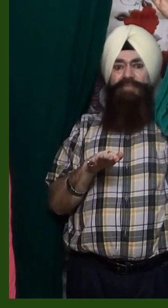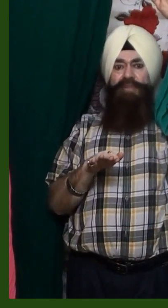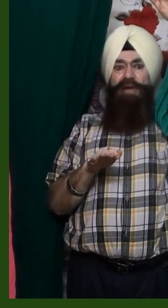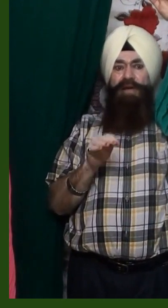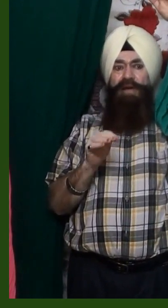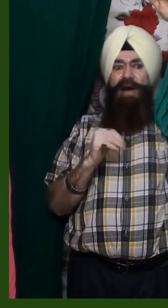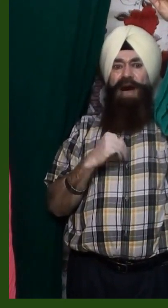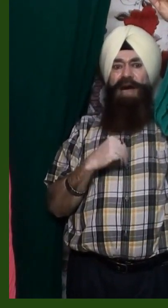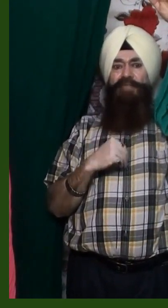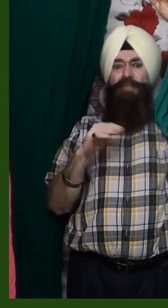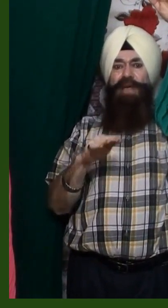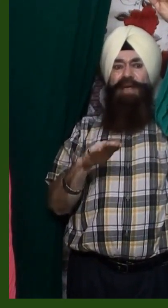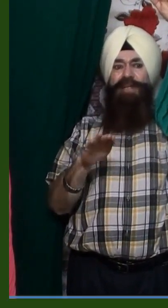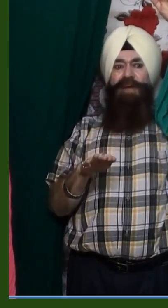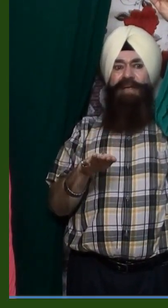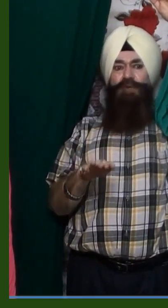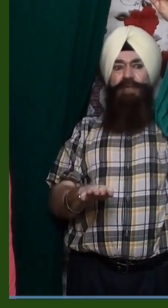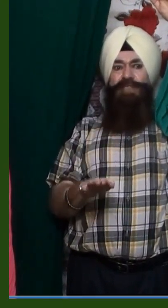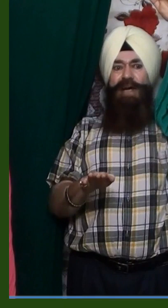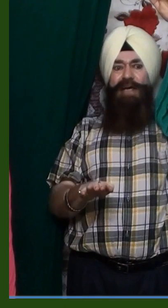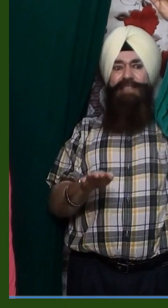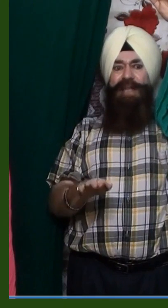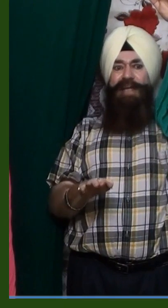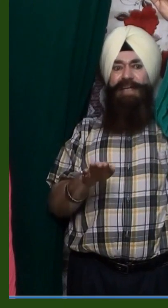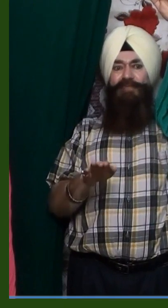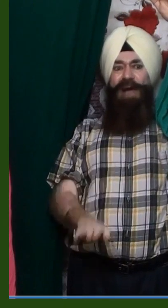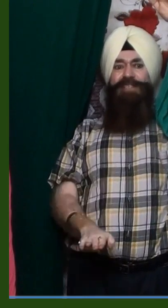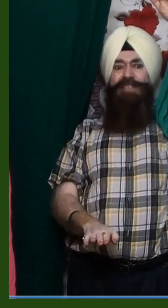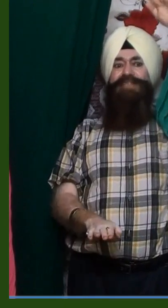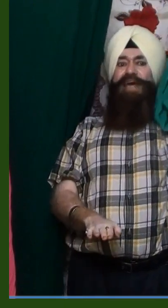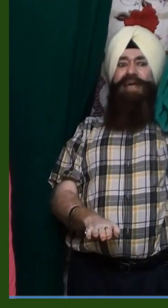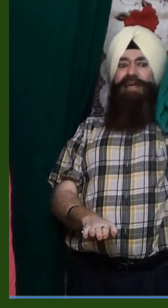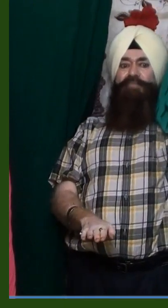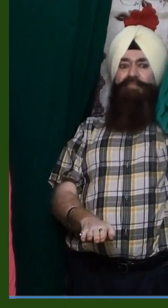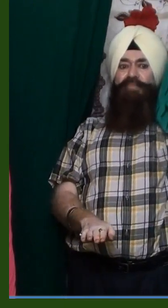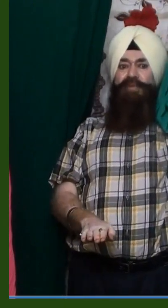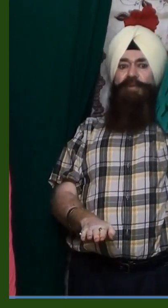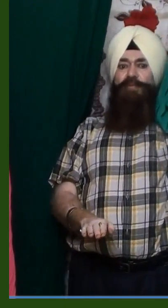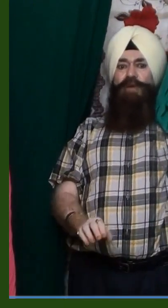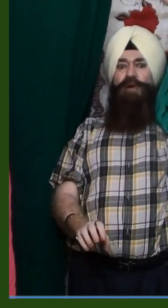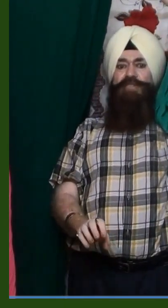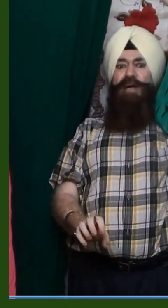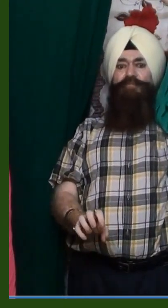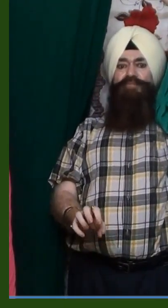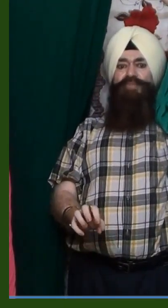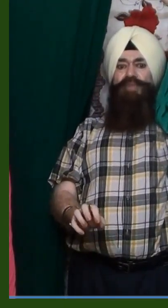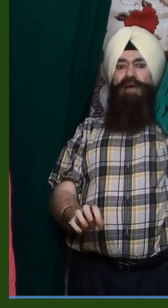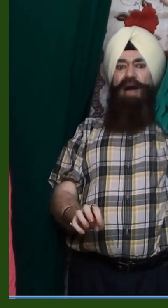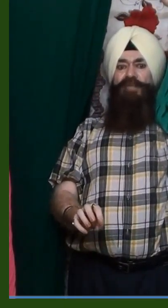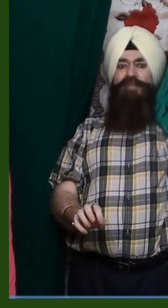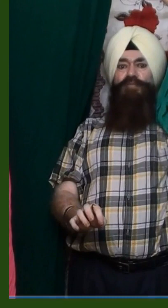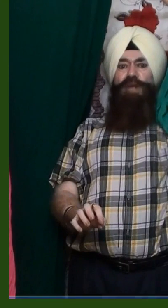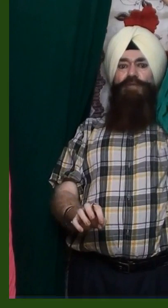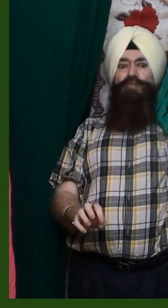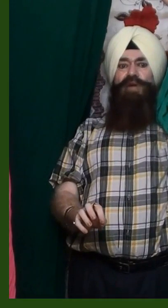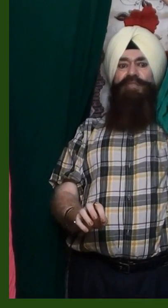then I would be accelerating towards the Earth slightly faster than him, because